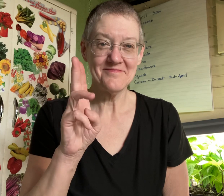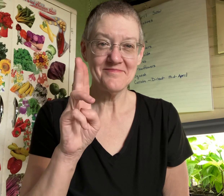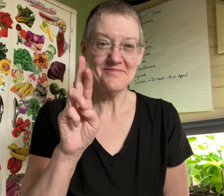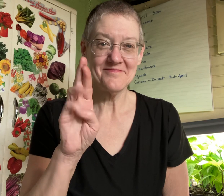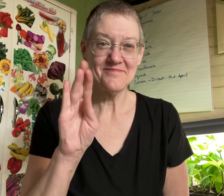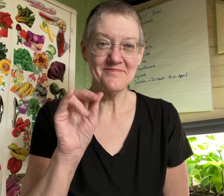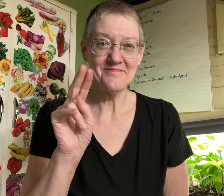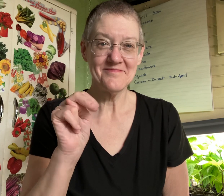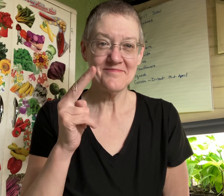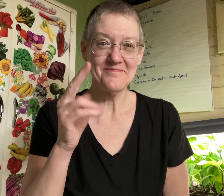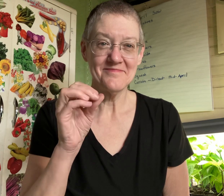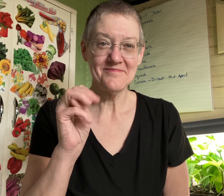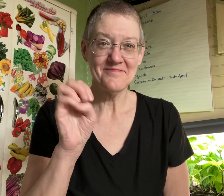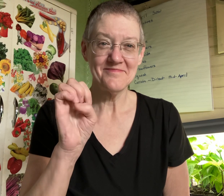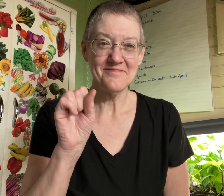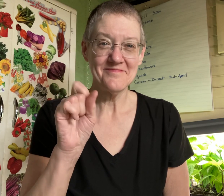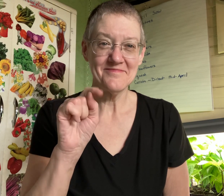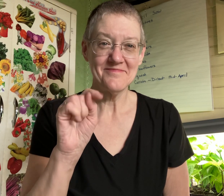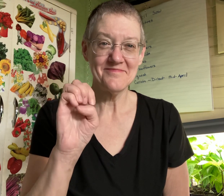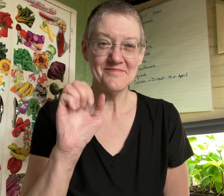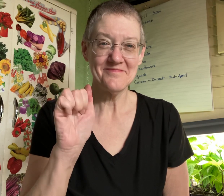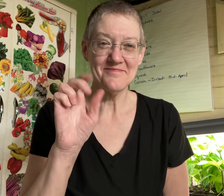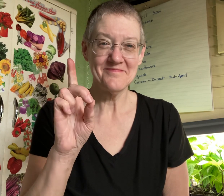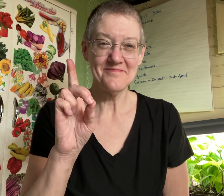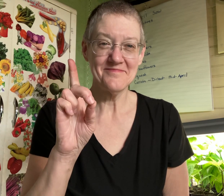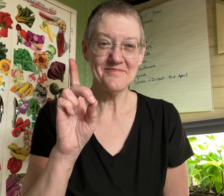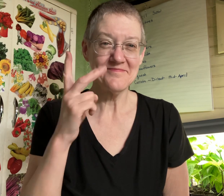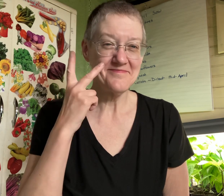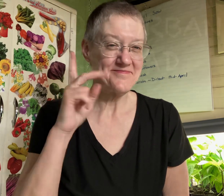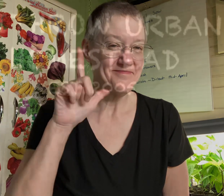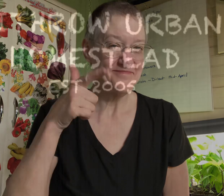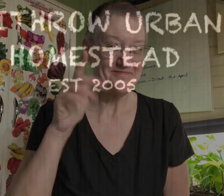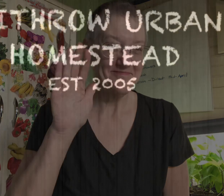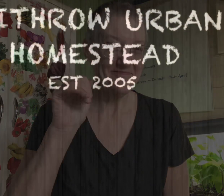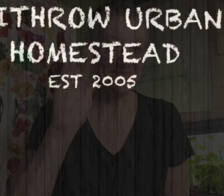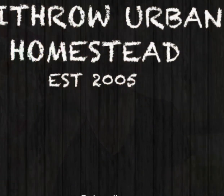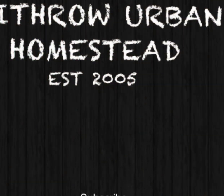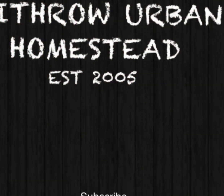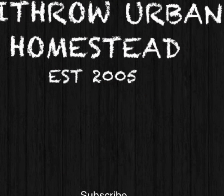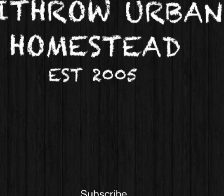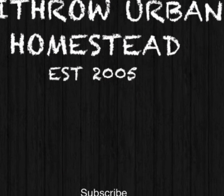Urban Homestead. See you later. Bye-bye.